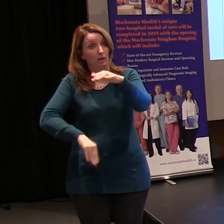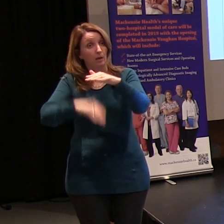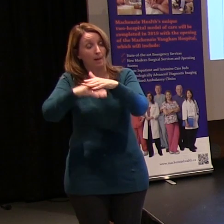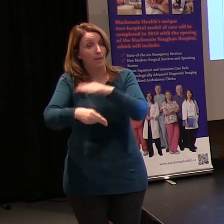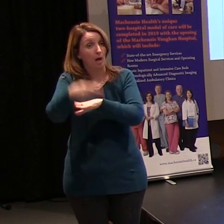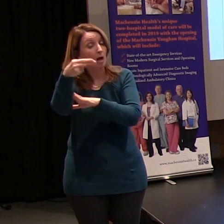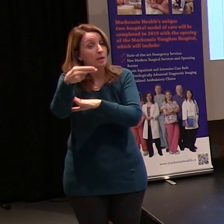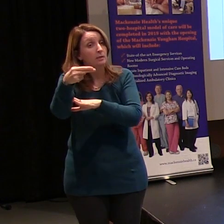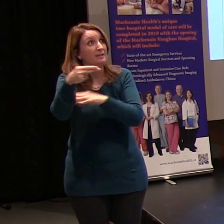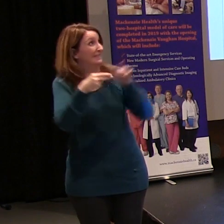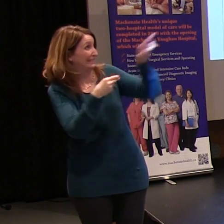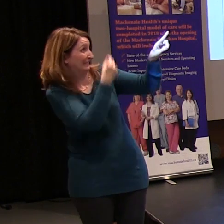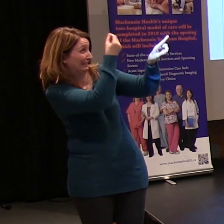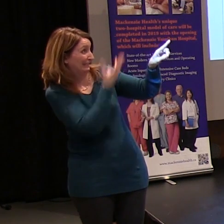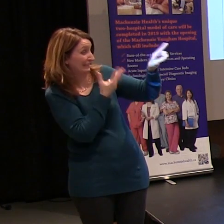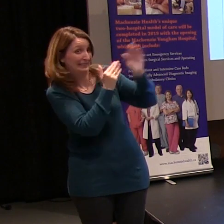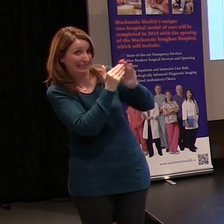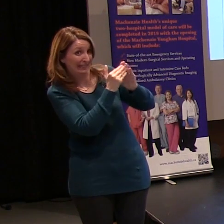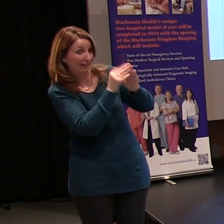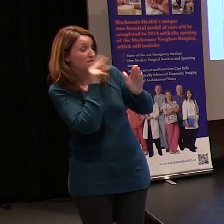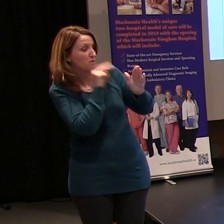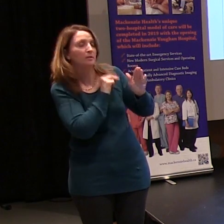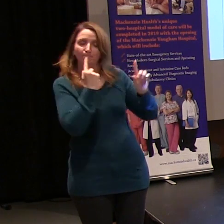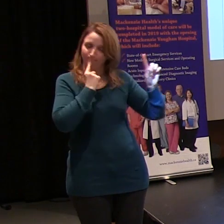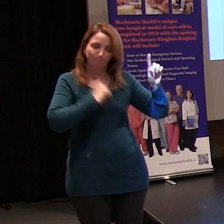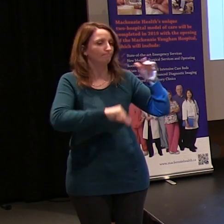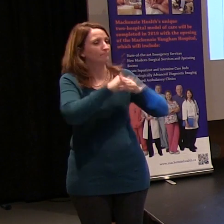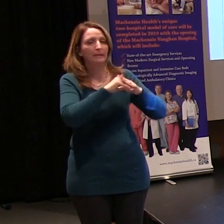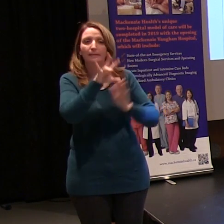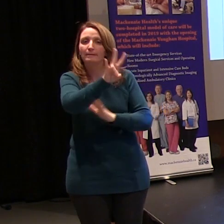Vaughan allowed us to build is 75 meters, and that's a